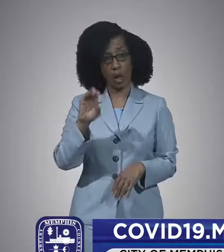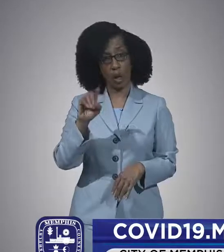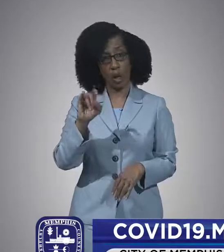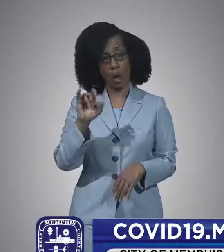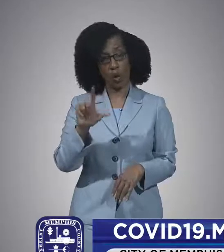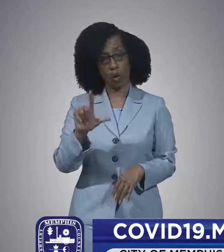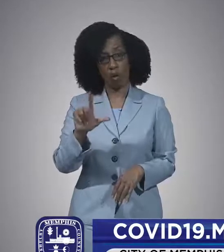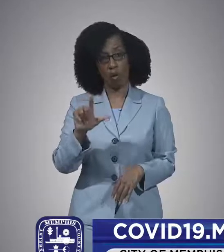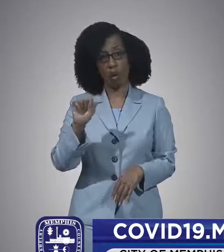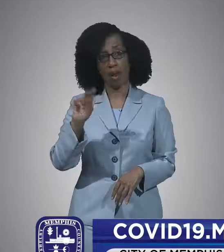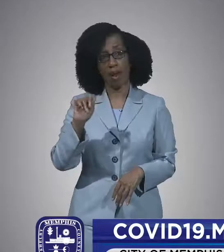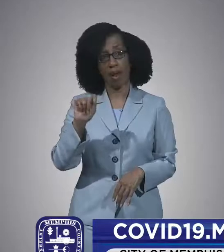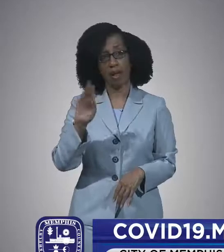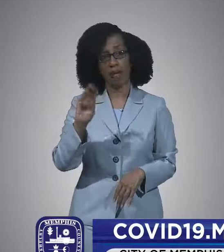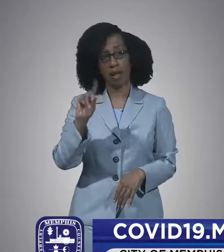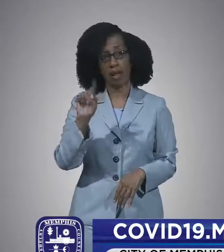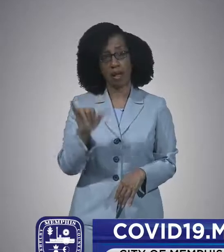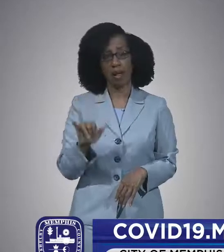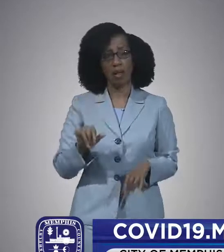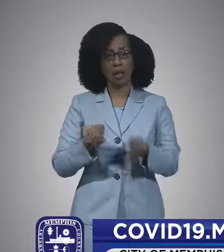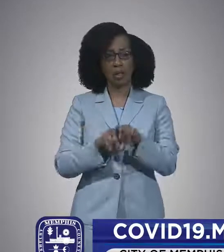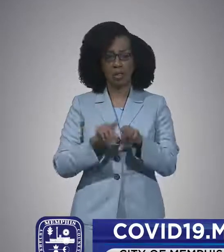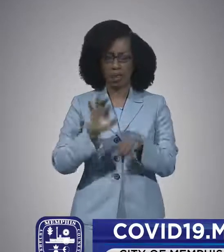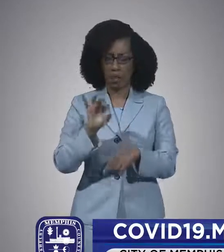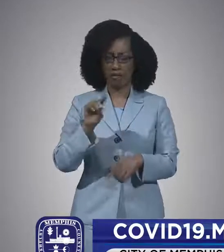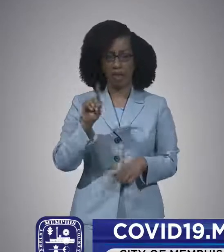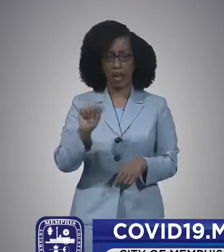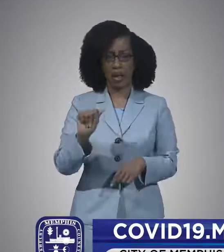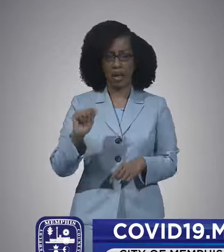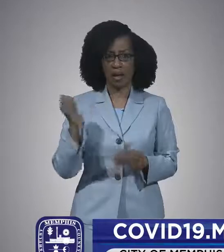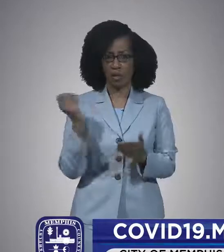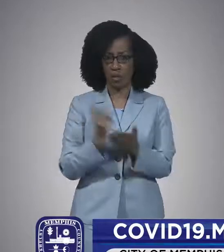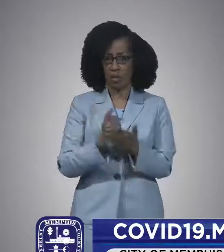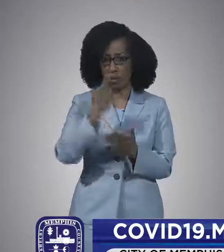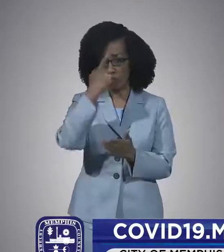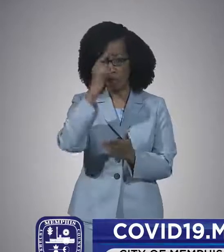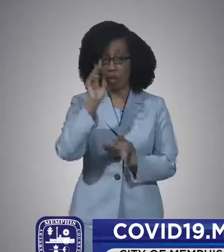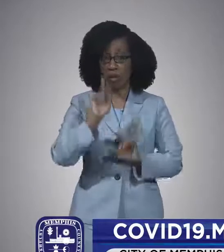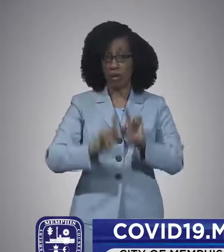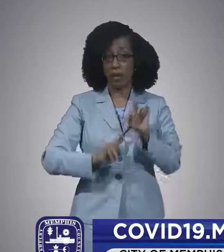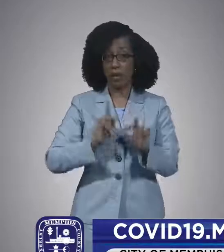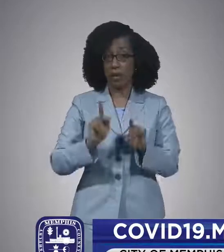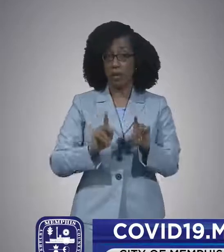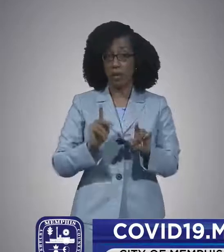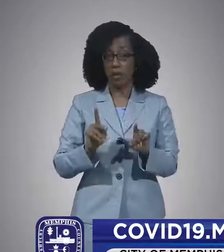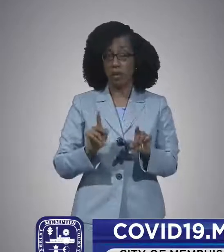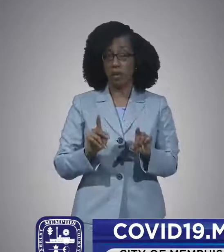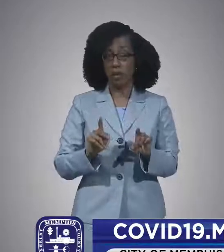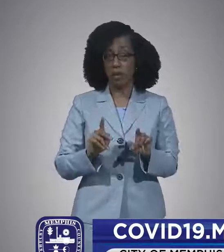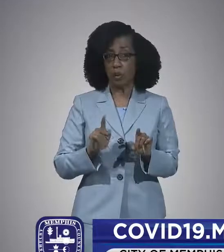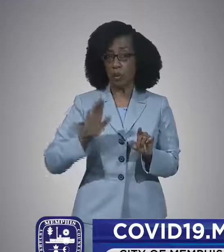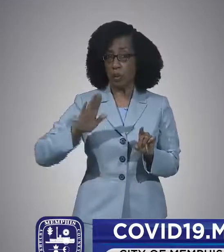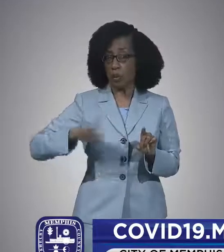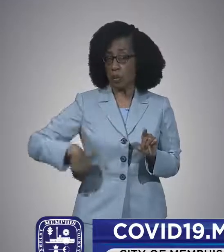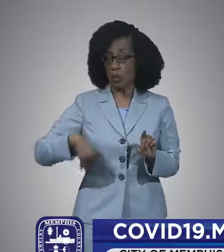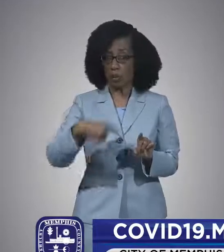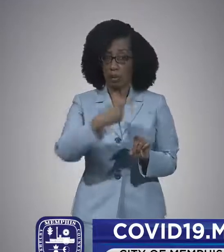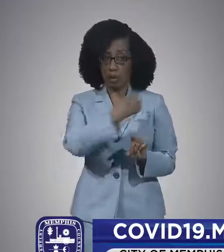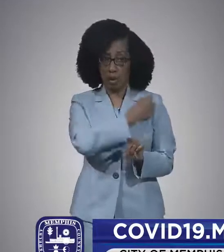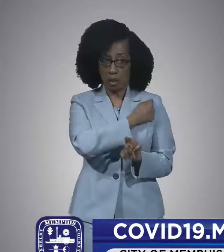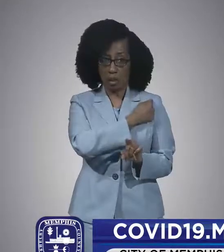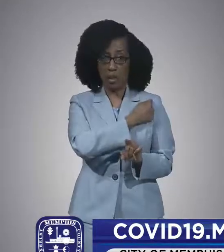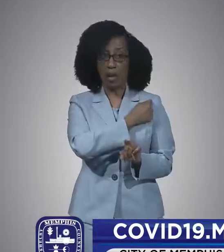FDA approved prophylactic monoclonal antibodies for people who are unvaccinated and have